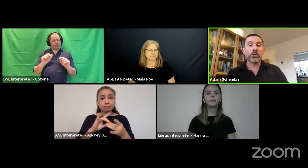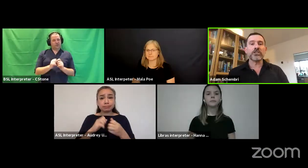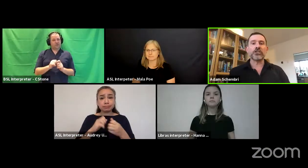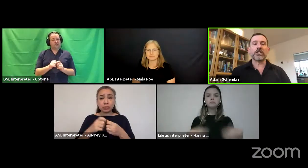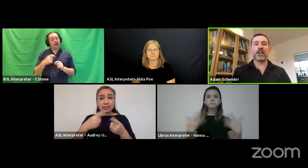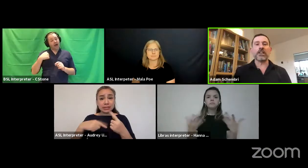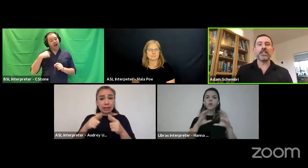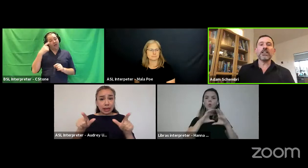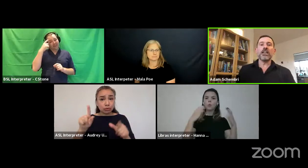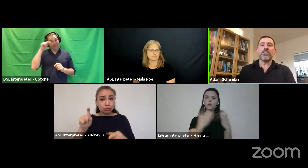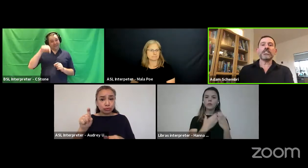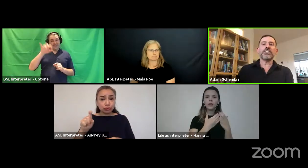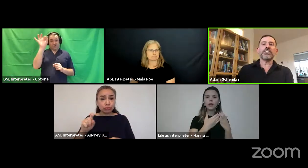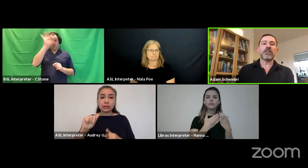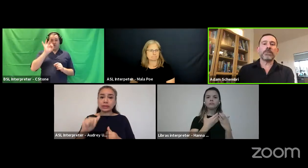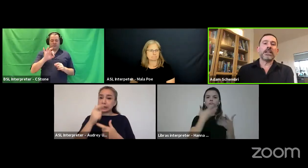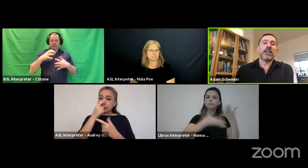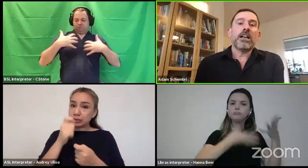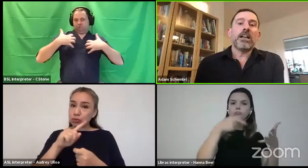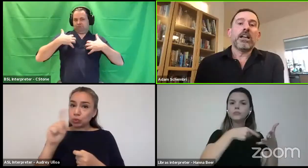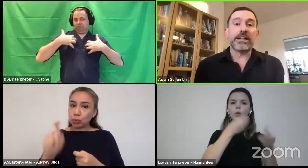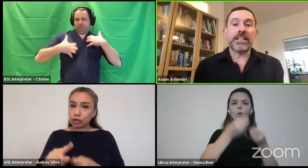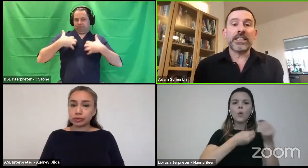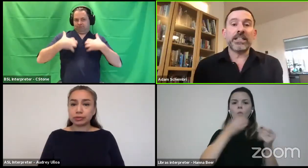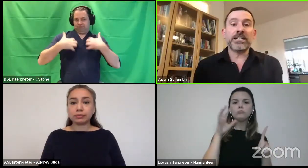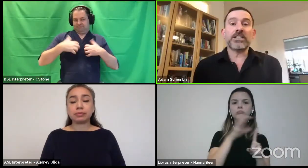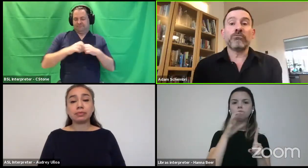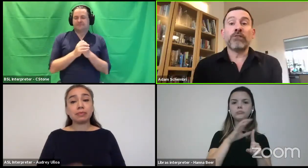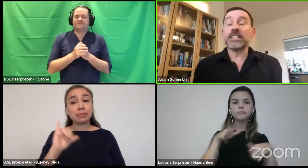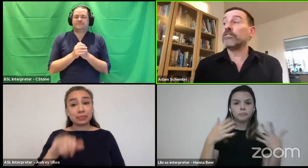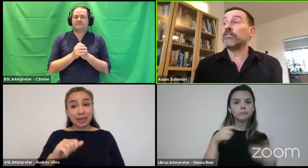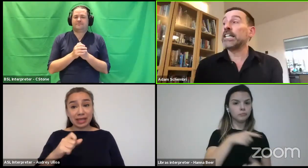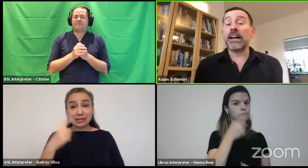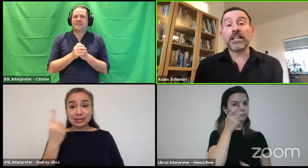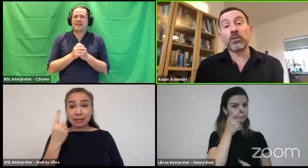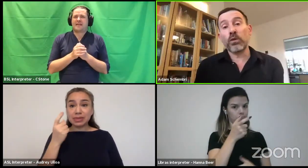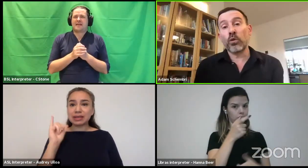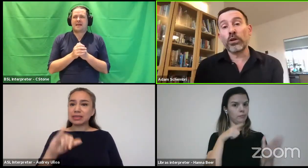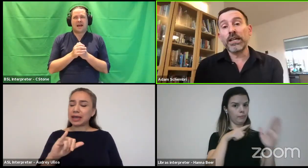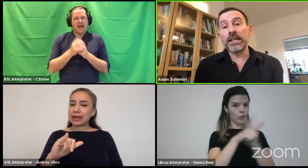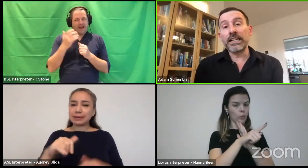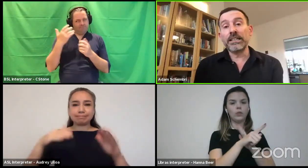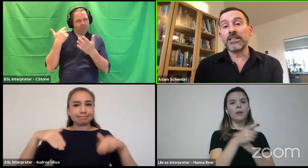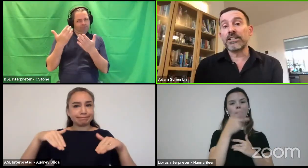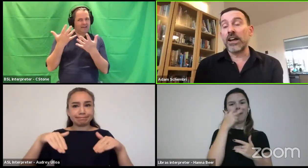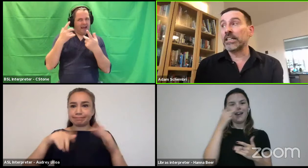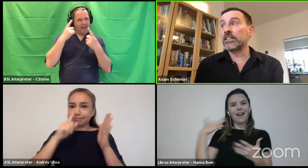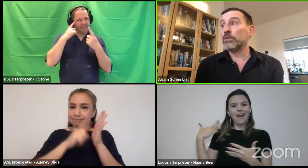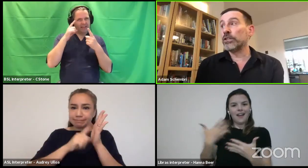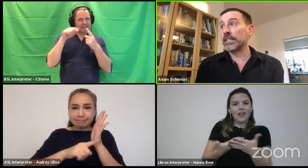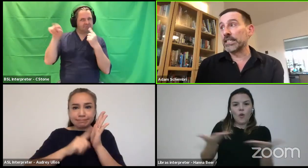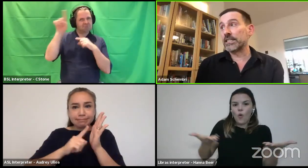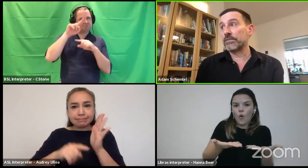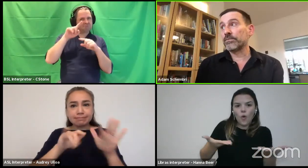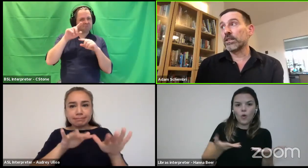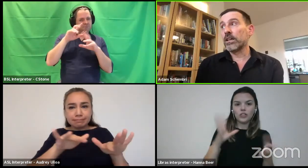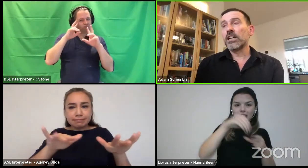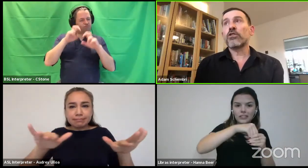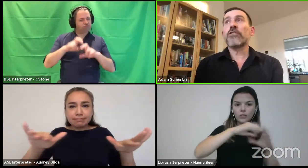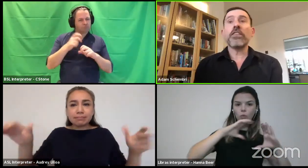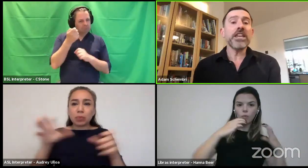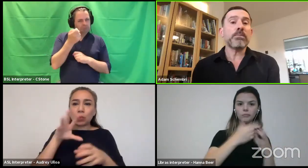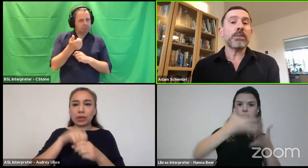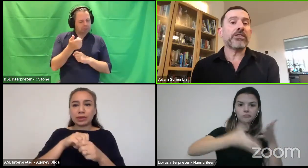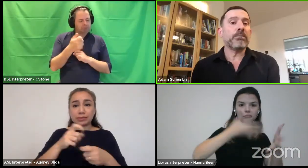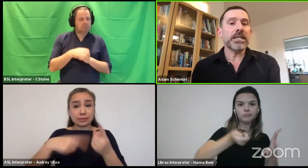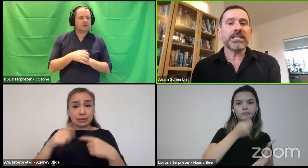interesting question, and I think this is something that is relatively unexplored in signing communities. So